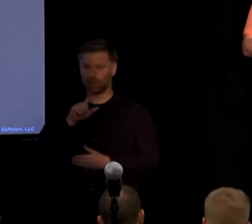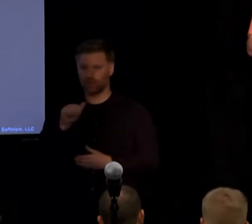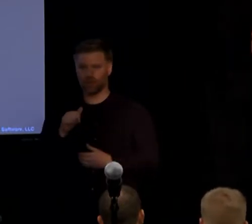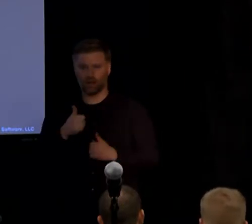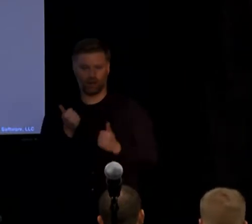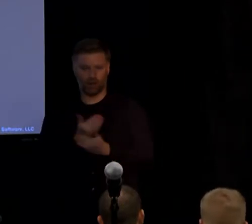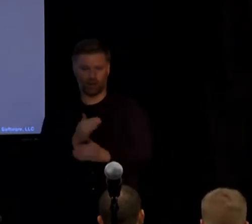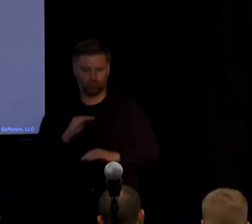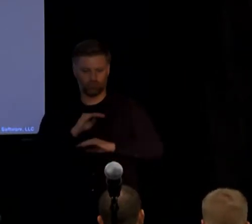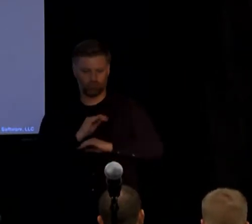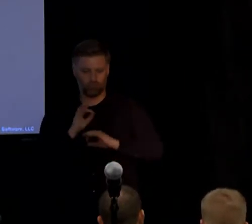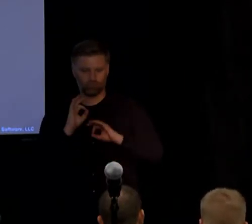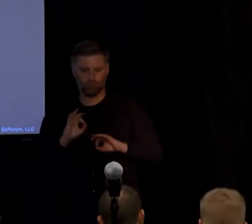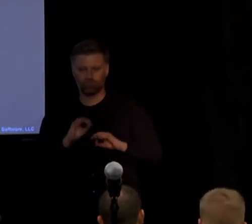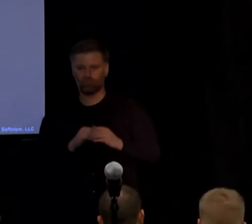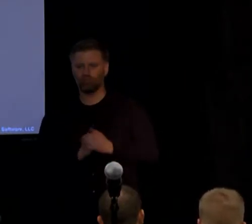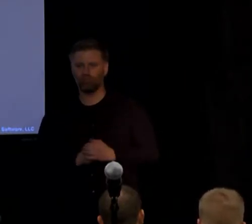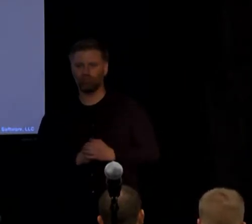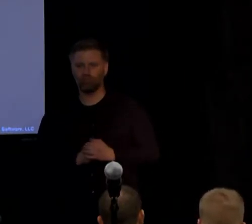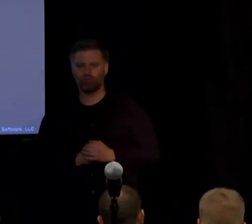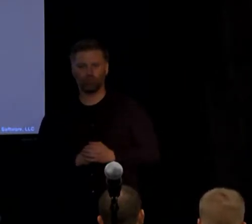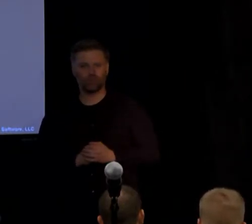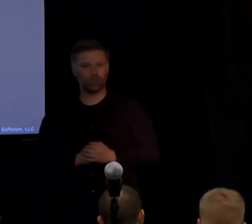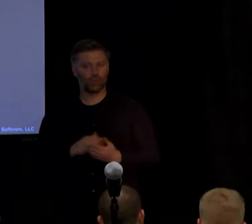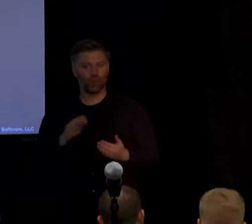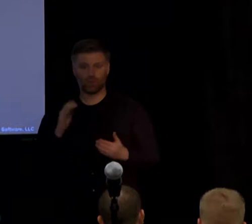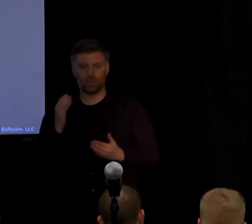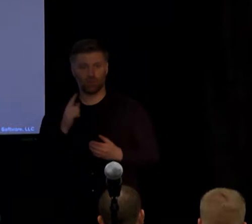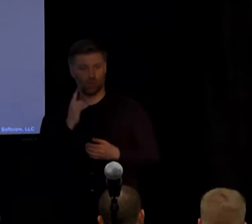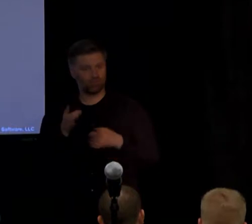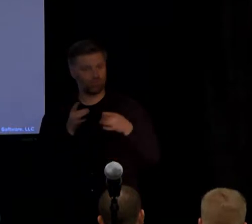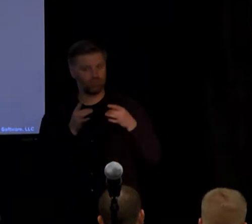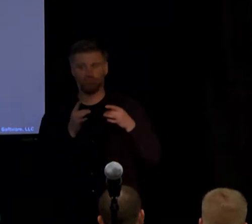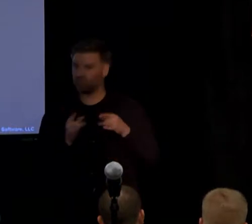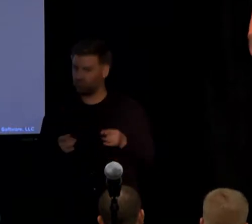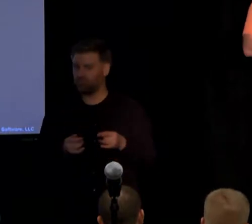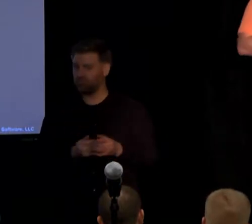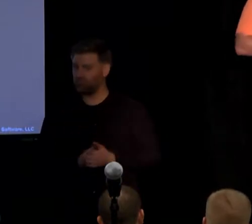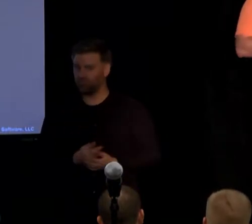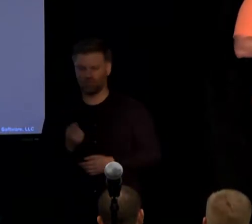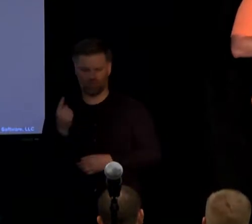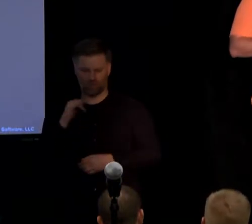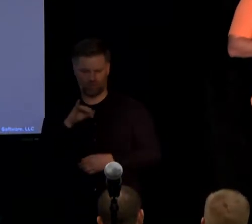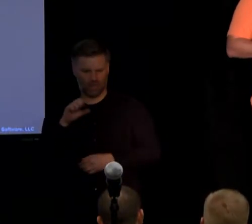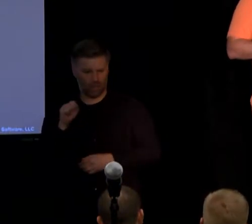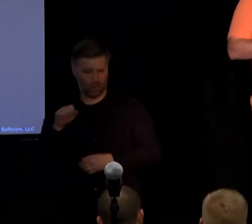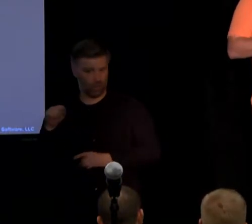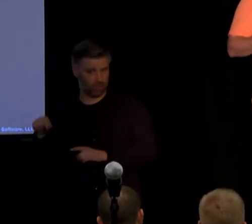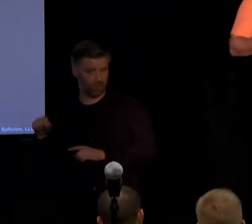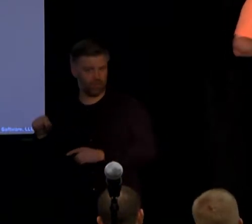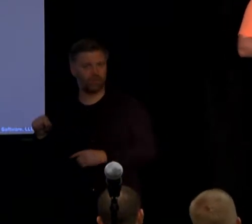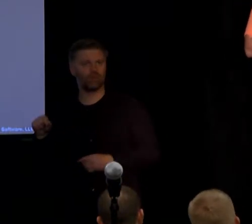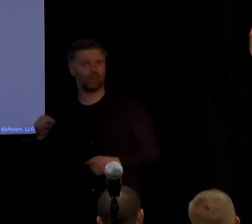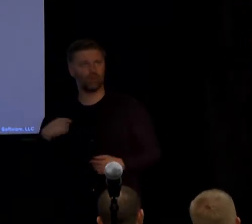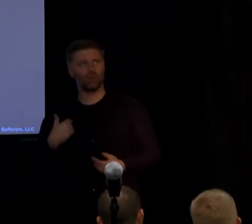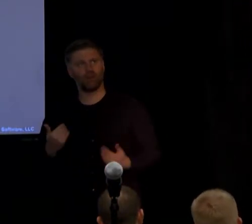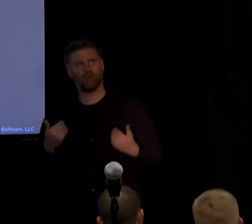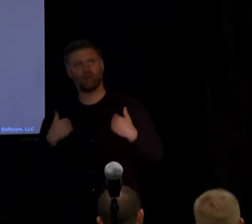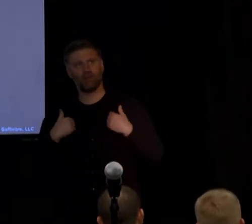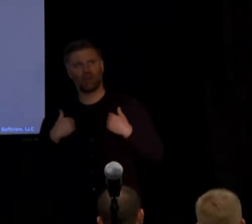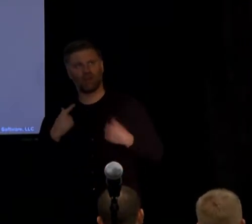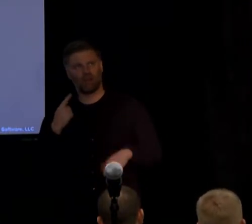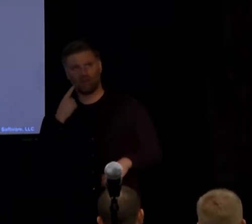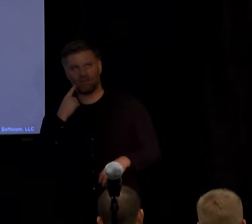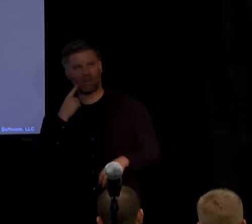met. And it seems it's been pretty seamless. I think last year on the iOS side, we may have had 10 at the